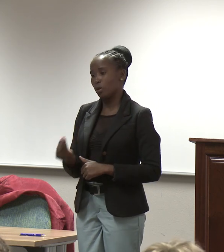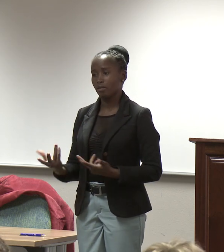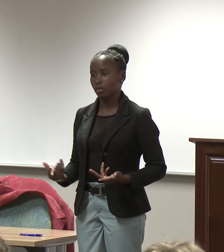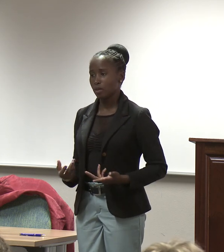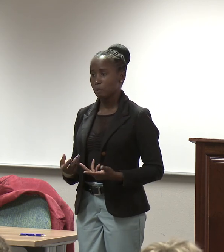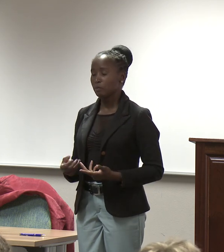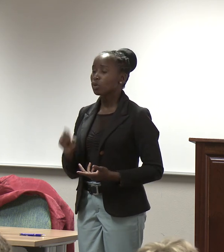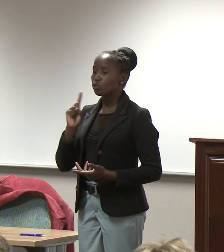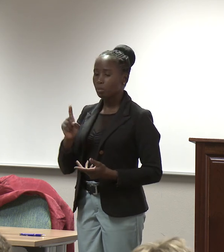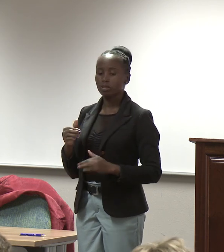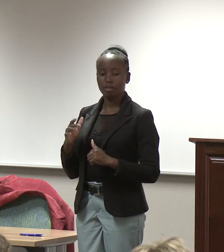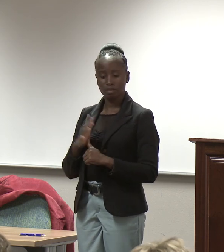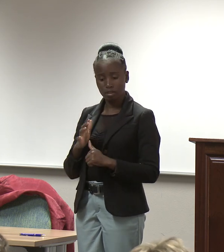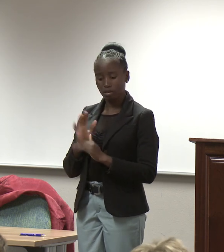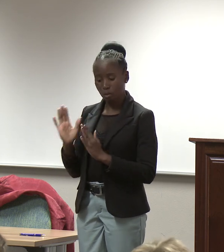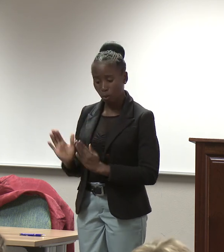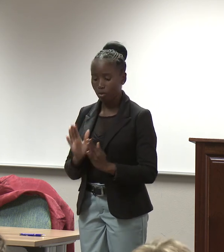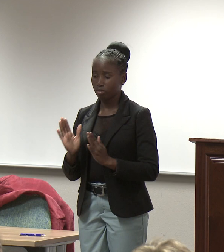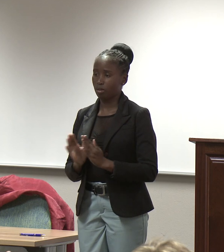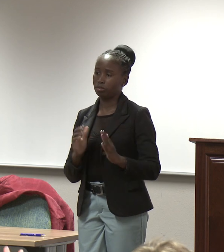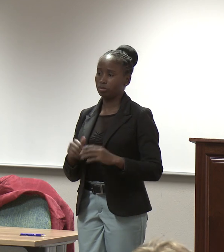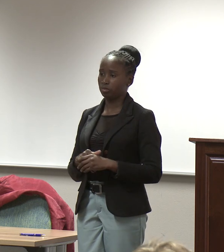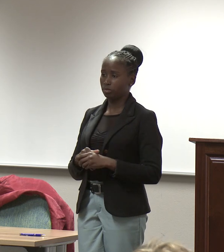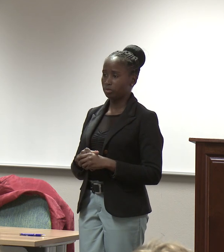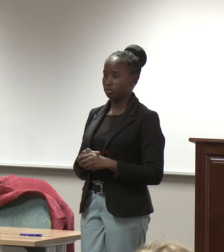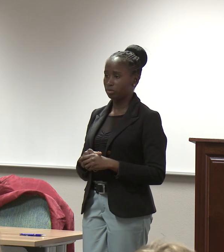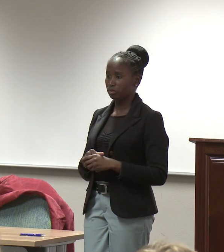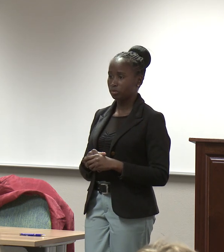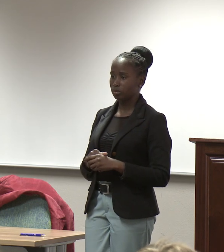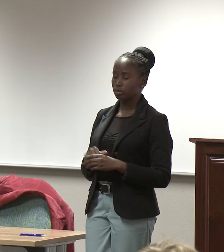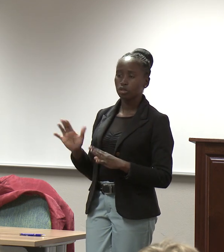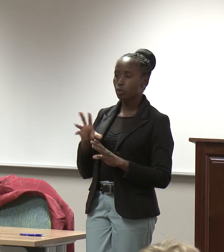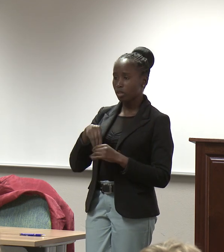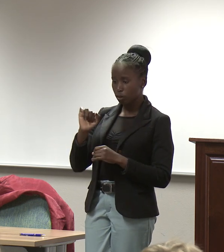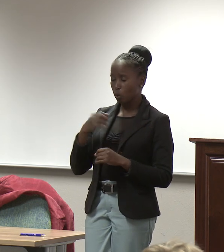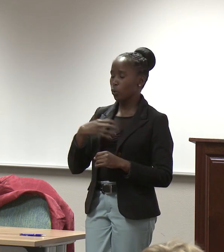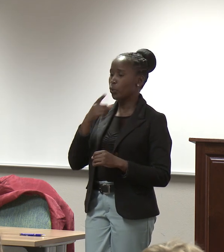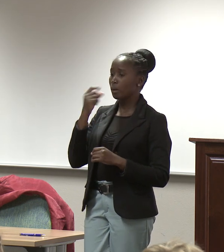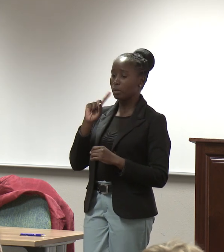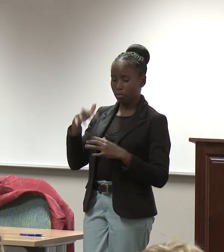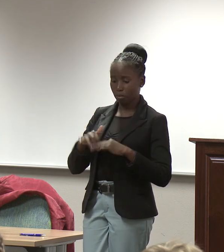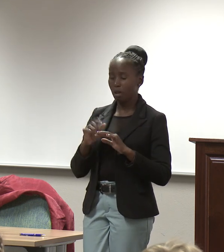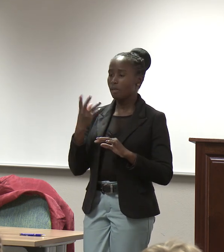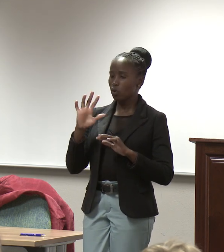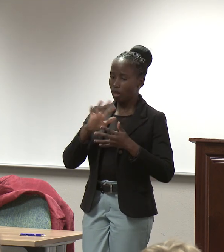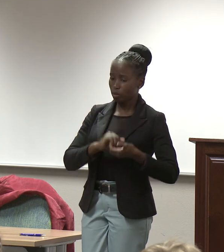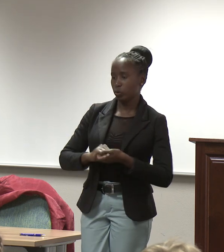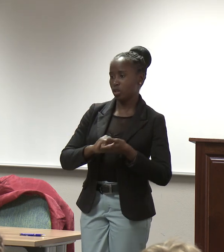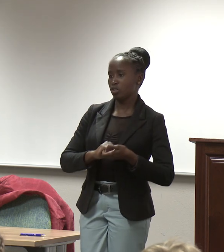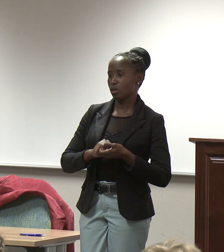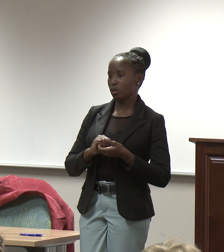you have to organize. Never do that in your own name. Try to have an association. Young